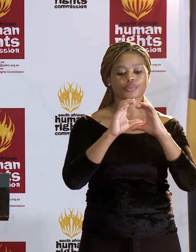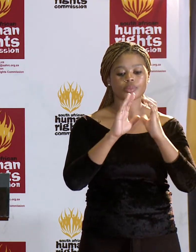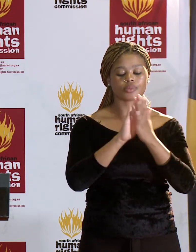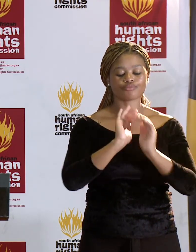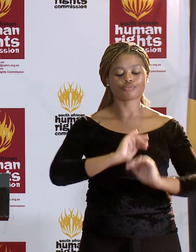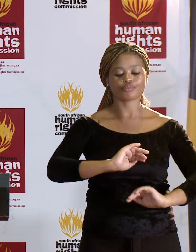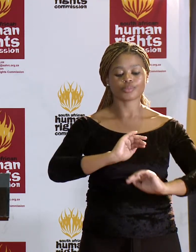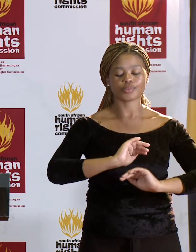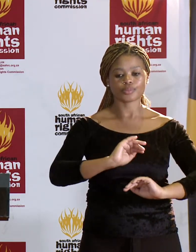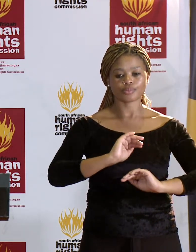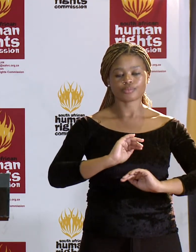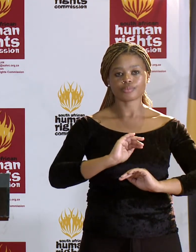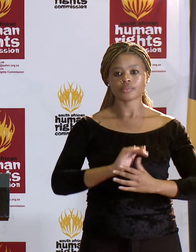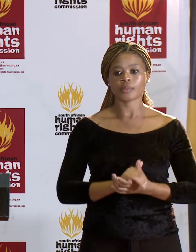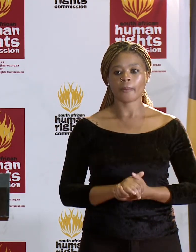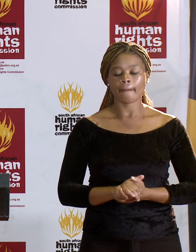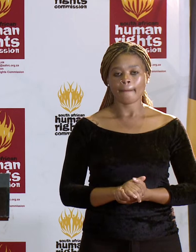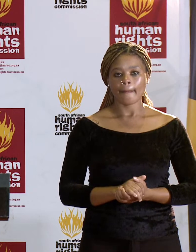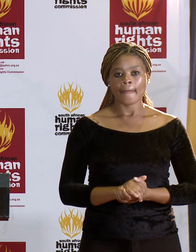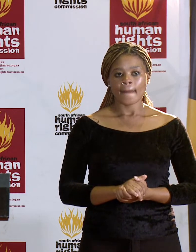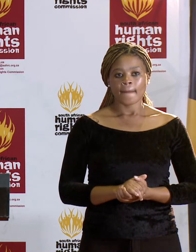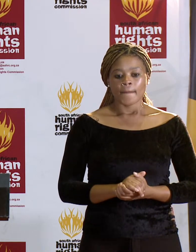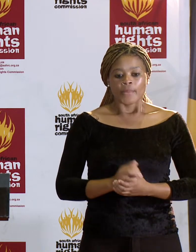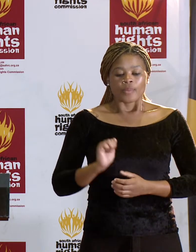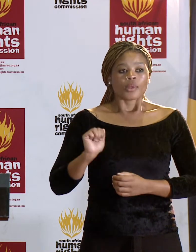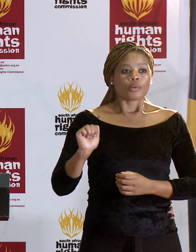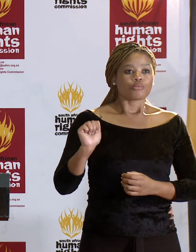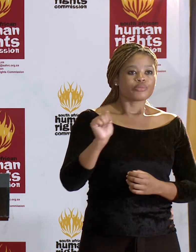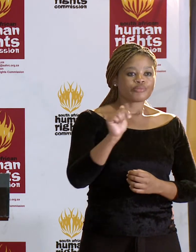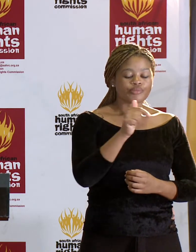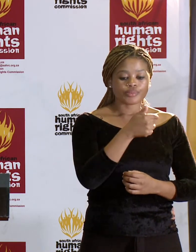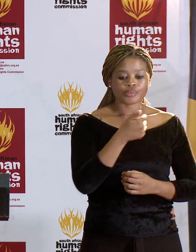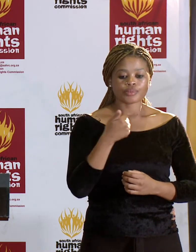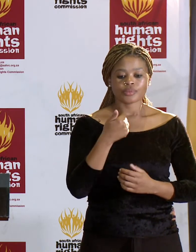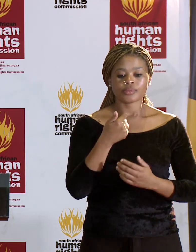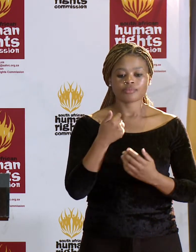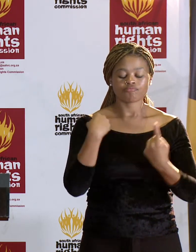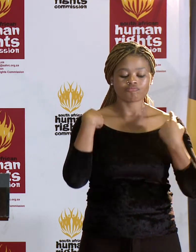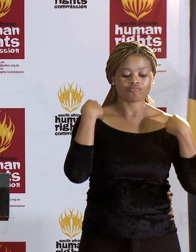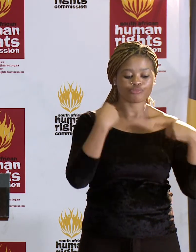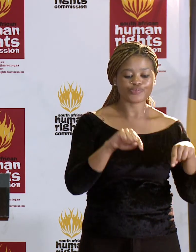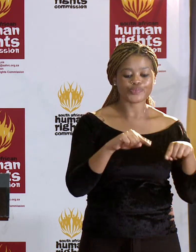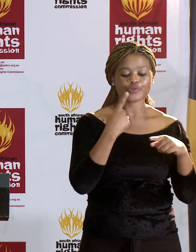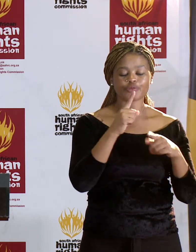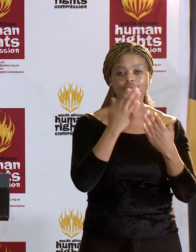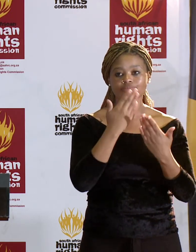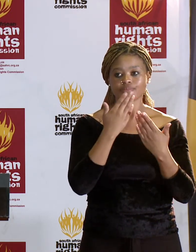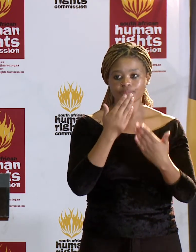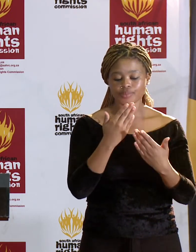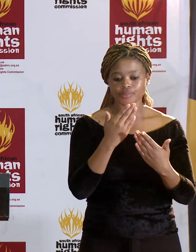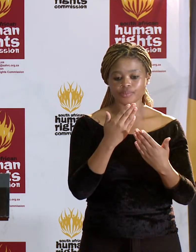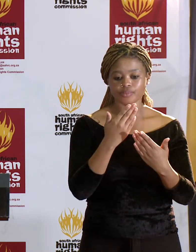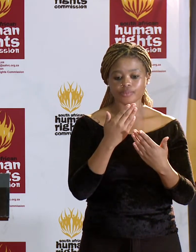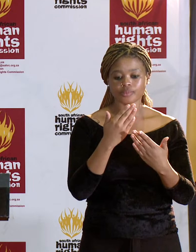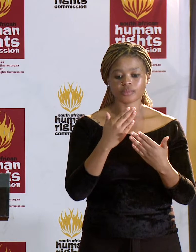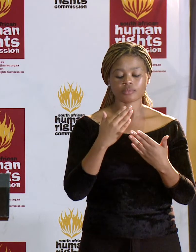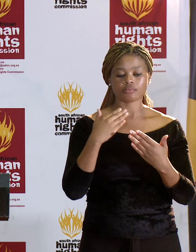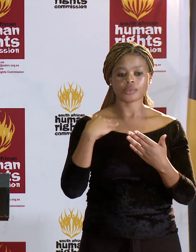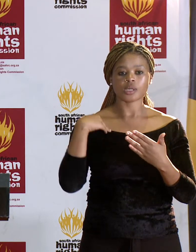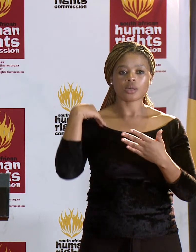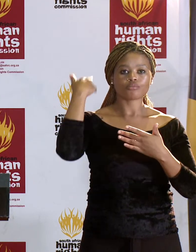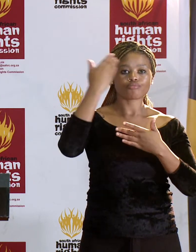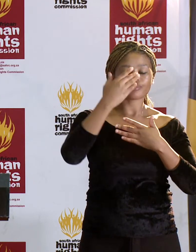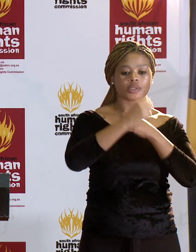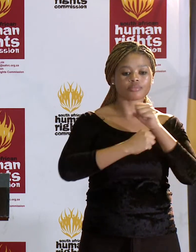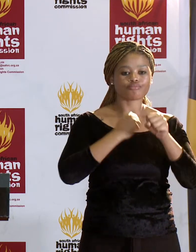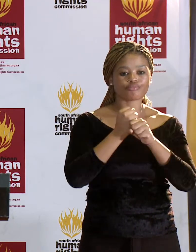taught for those, all of you are coming to study in the next few years in